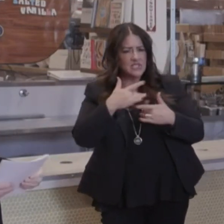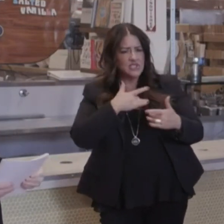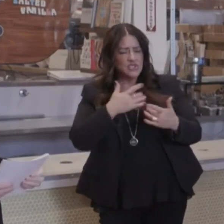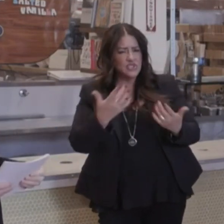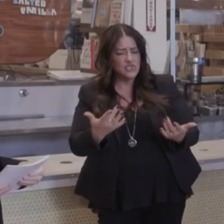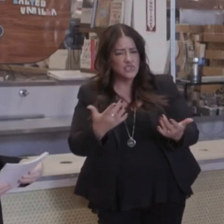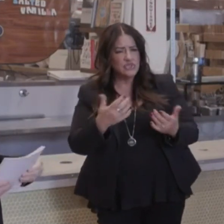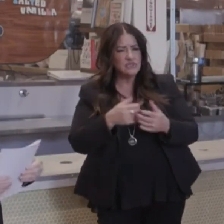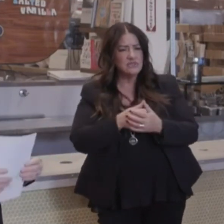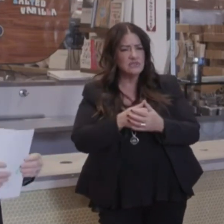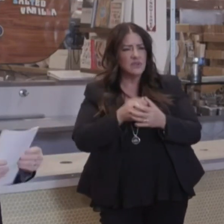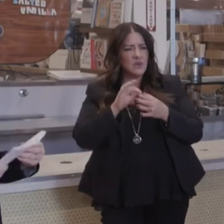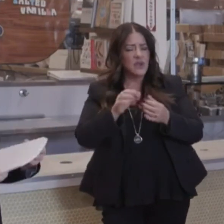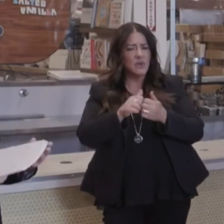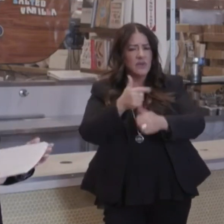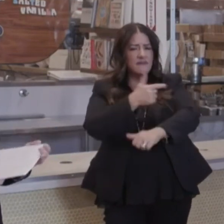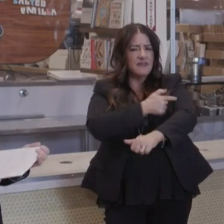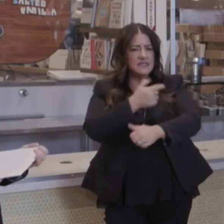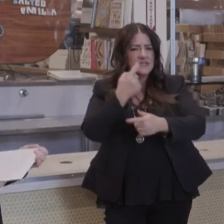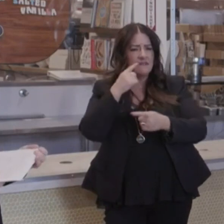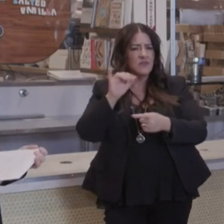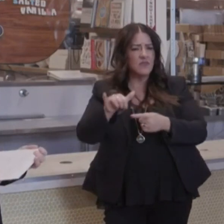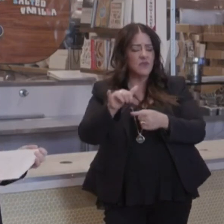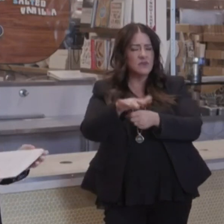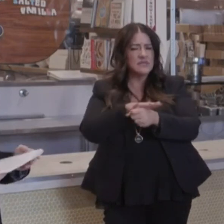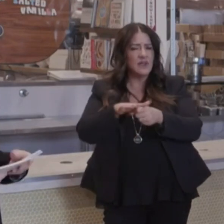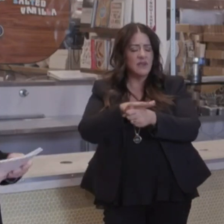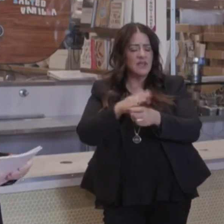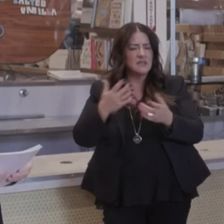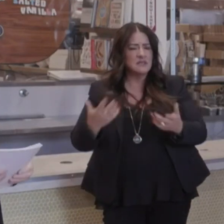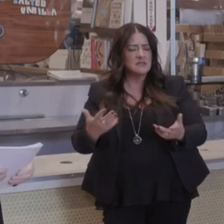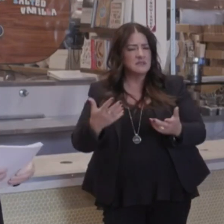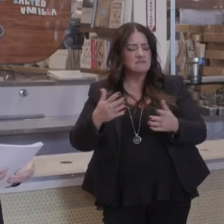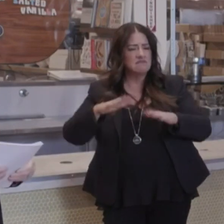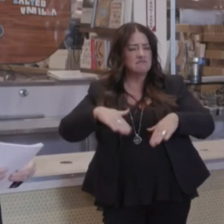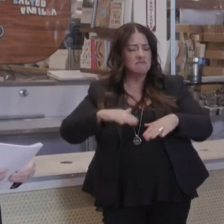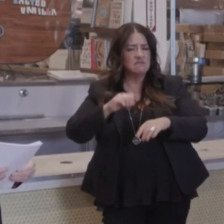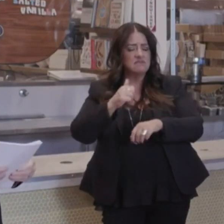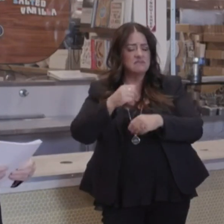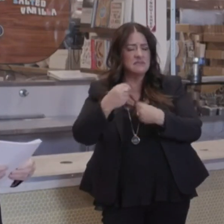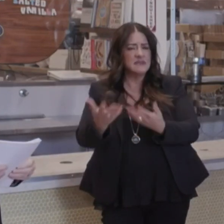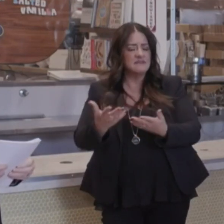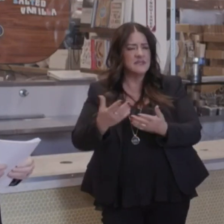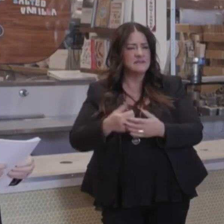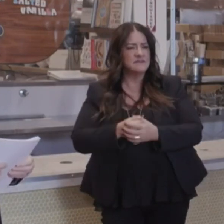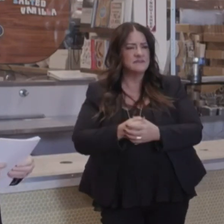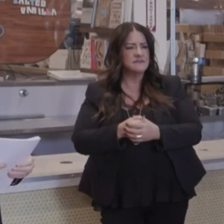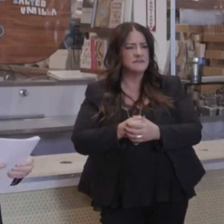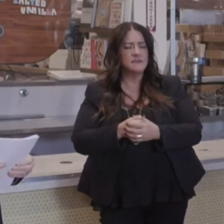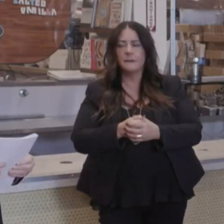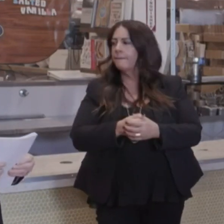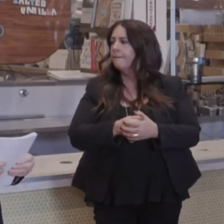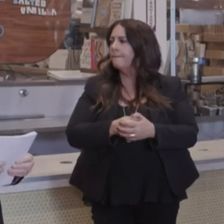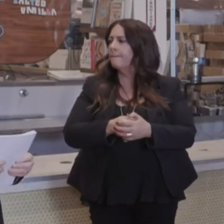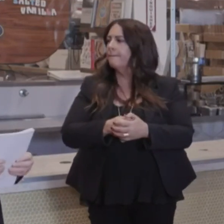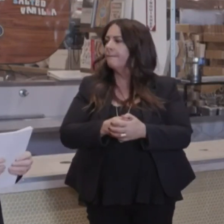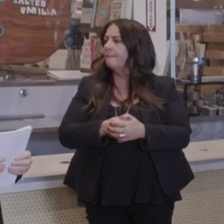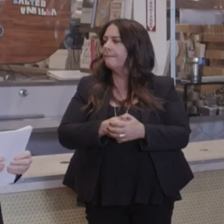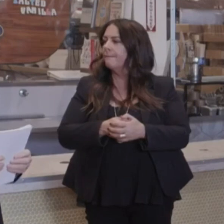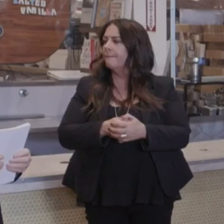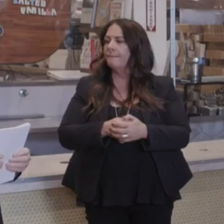even vaccines won't be enough for some big school districts to open as they negotiate with their unions. Yeah,